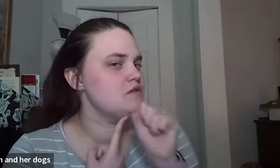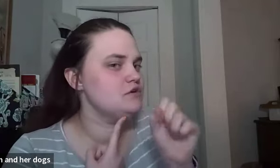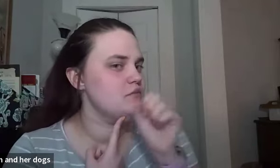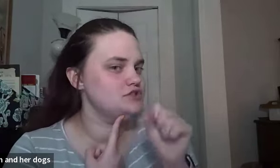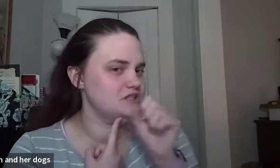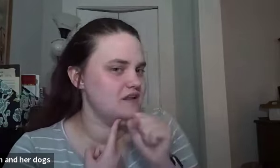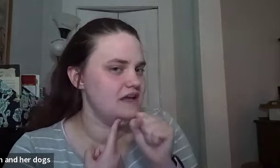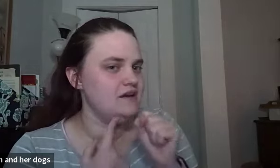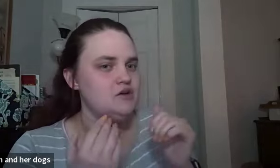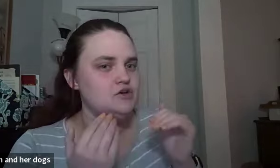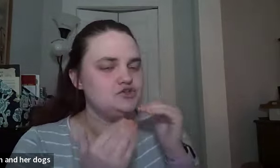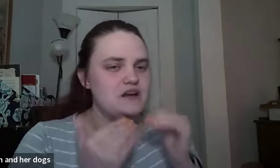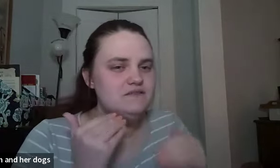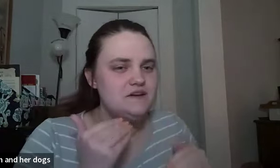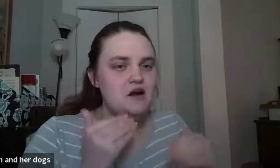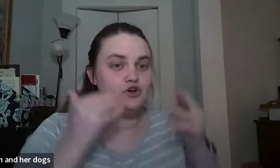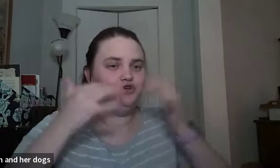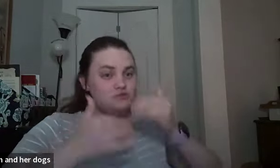little motion. Like you're trying to figure out, are you